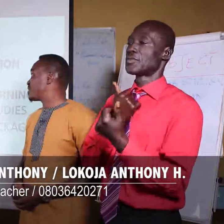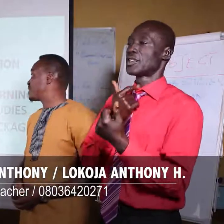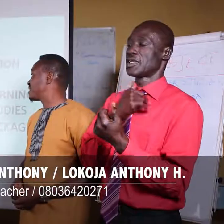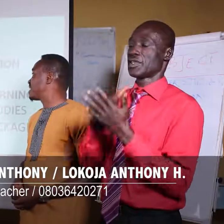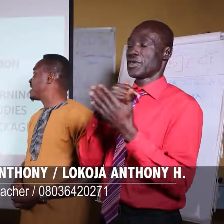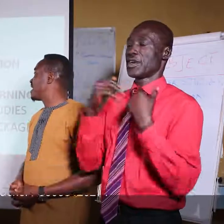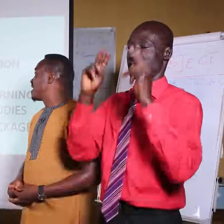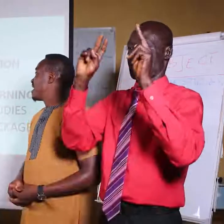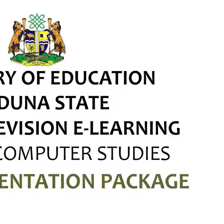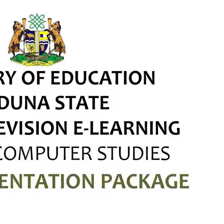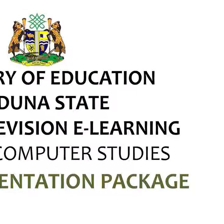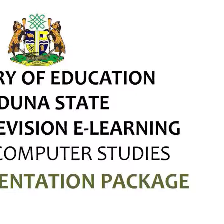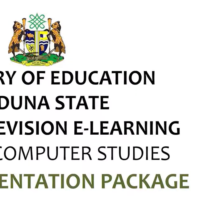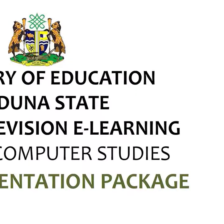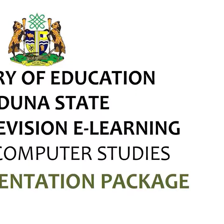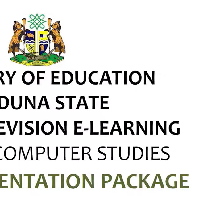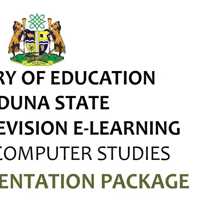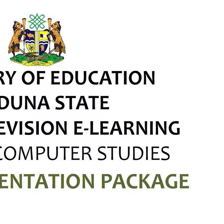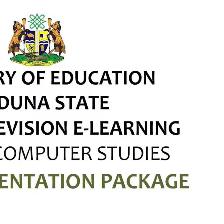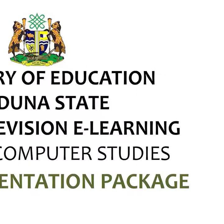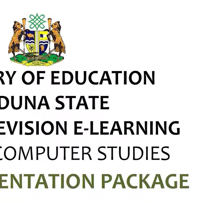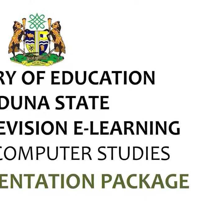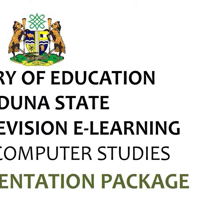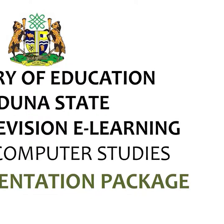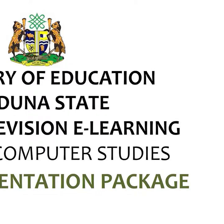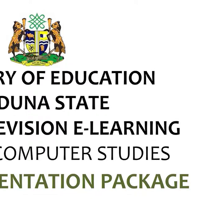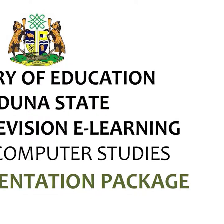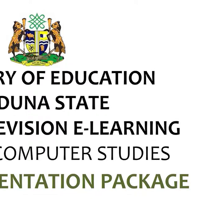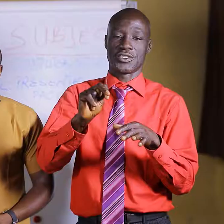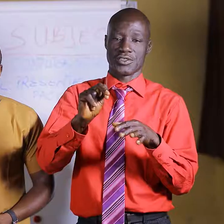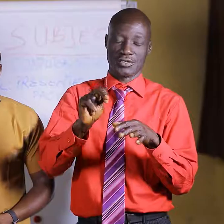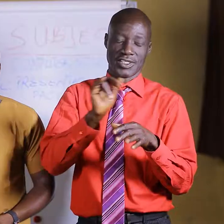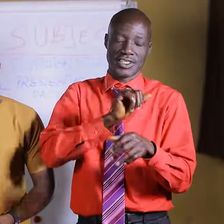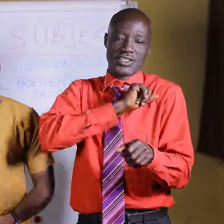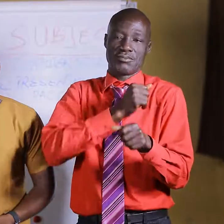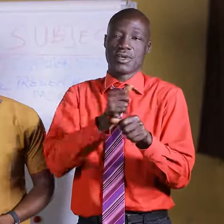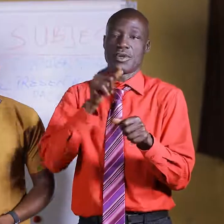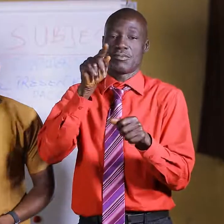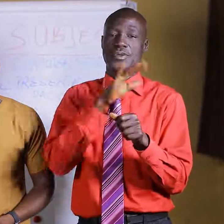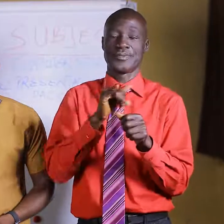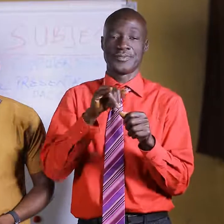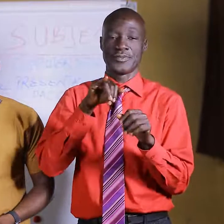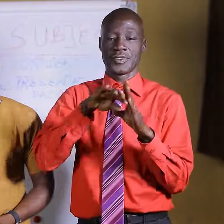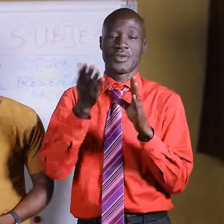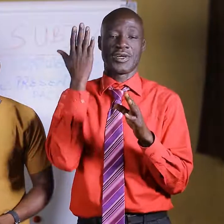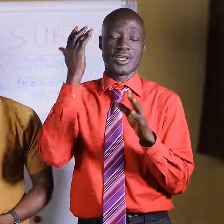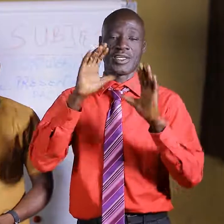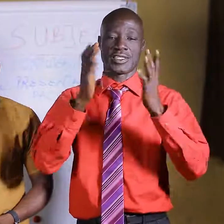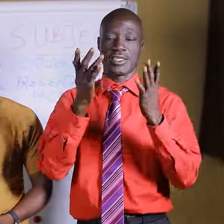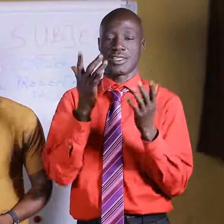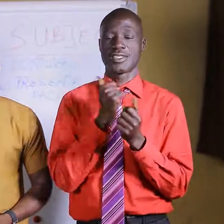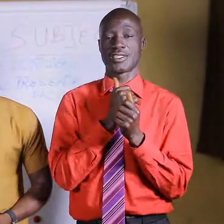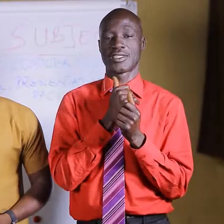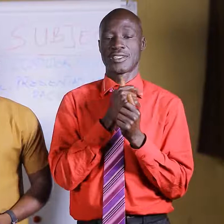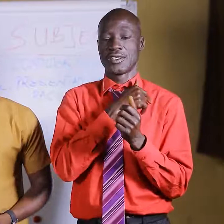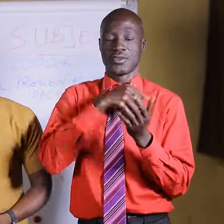considering a topic, presentation packages. In our previous class, we were able to